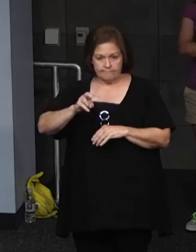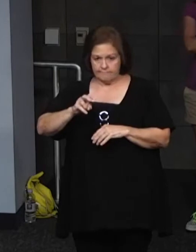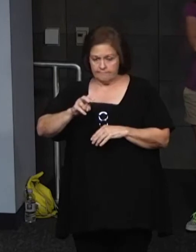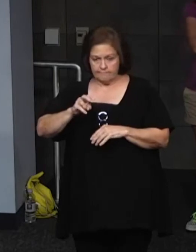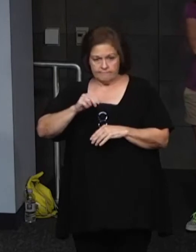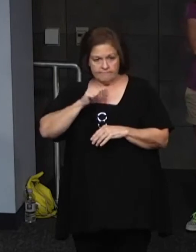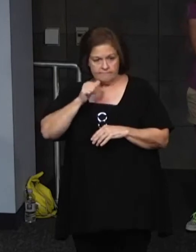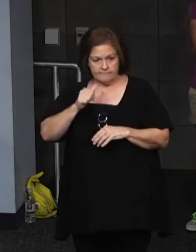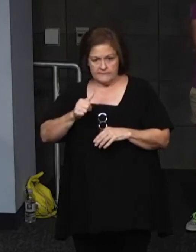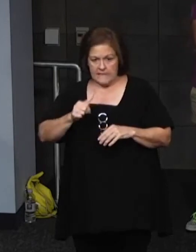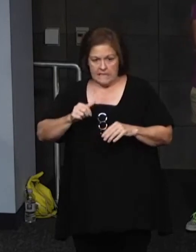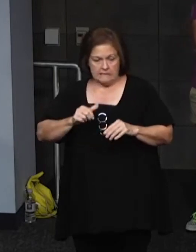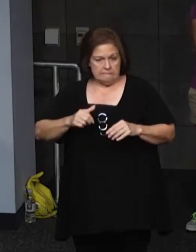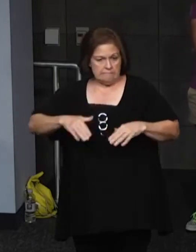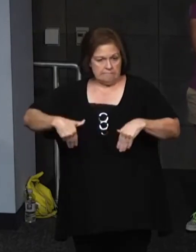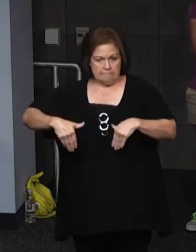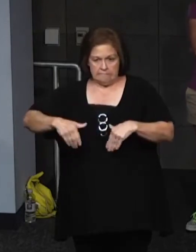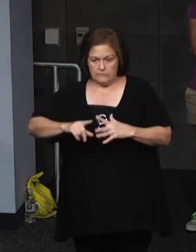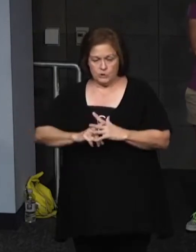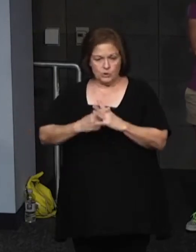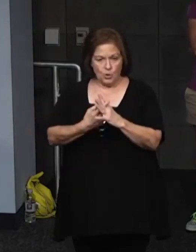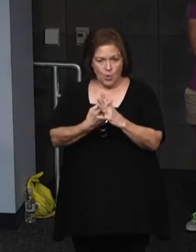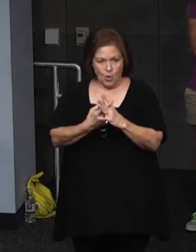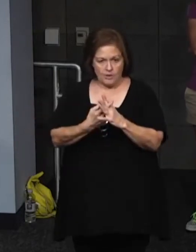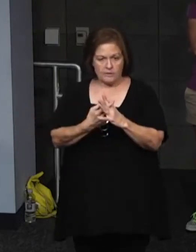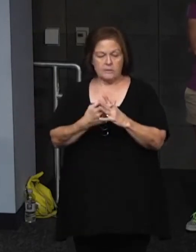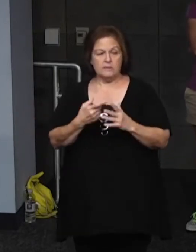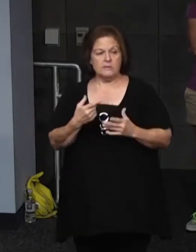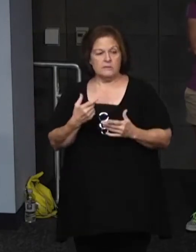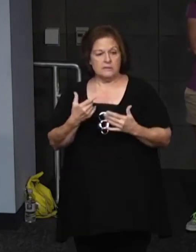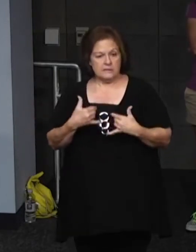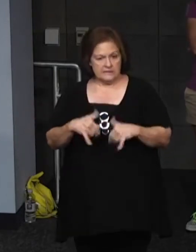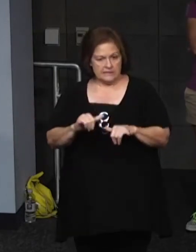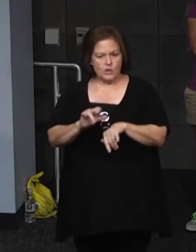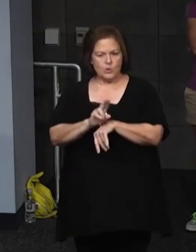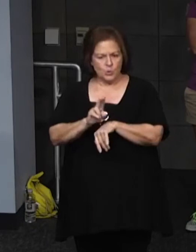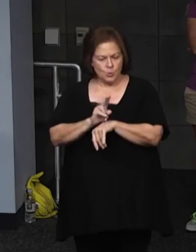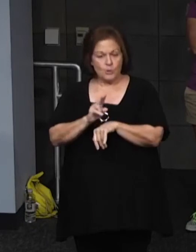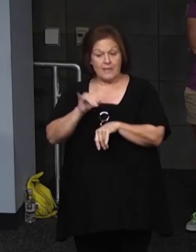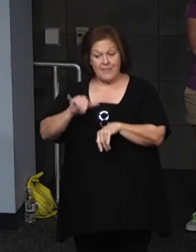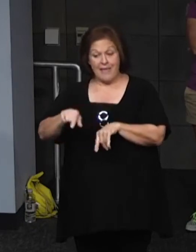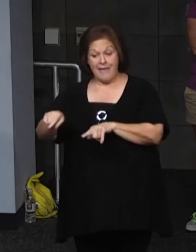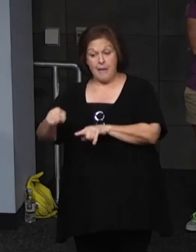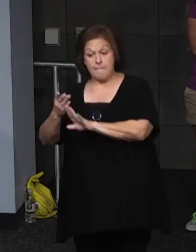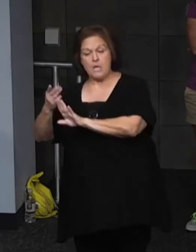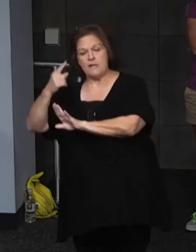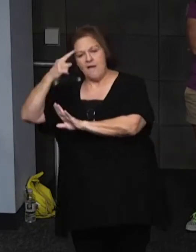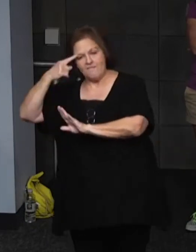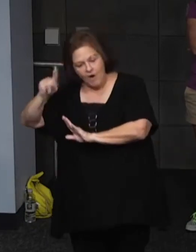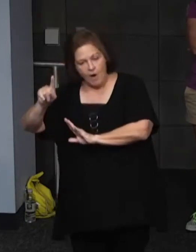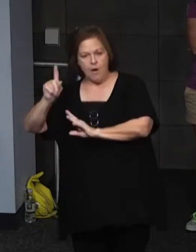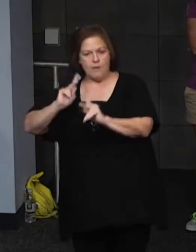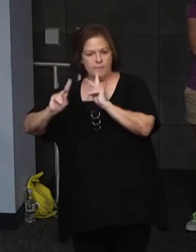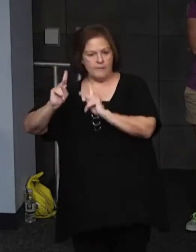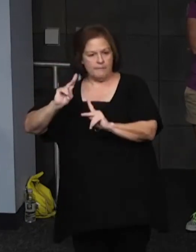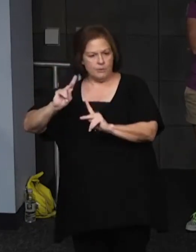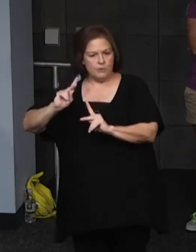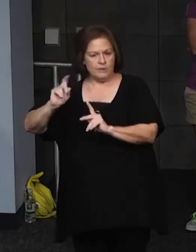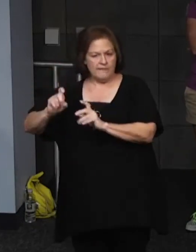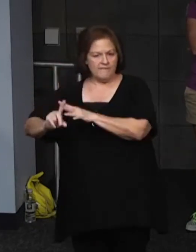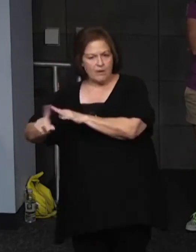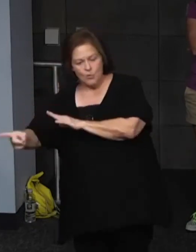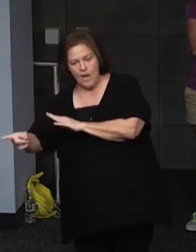a pre-storm kind of schedule. Our transit is we're still using those buses to evacuate people, to move people around, to get them to